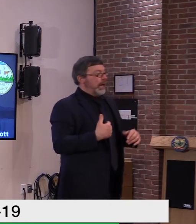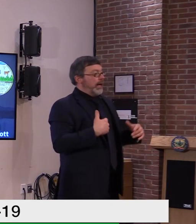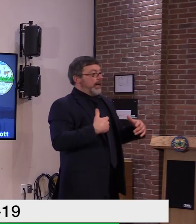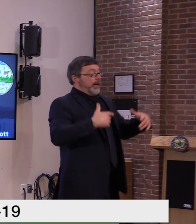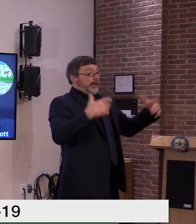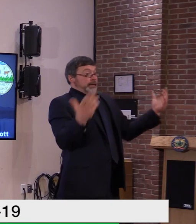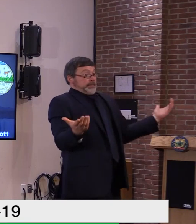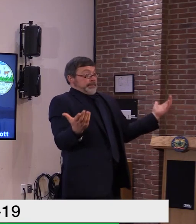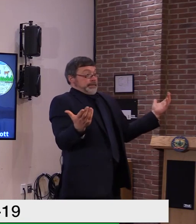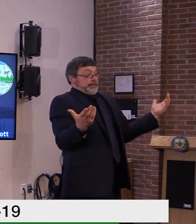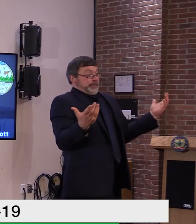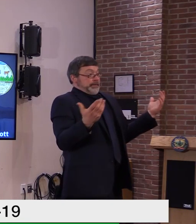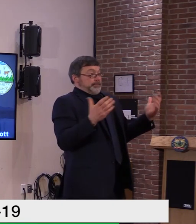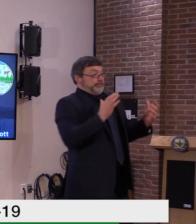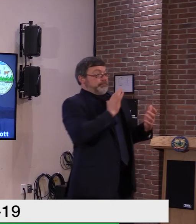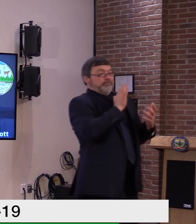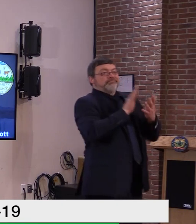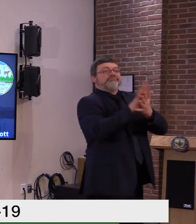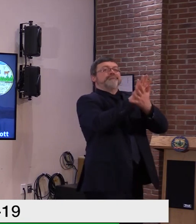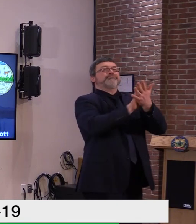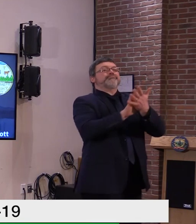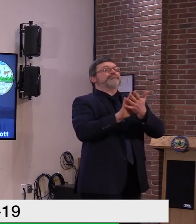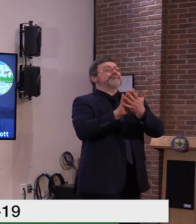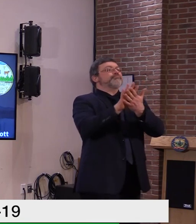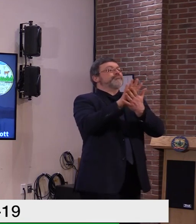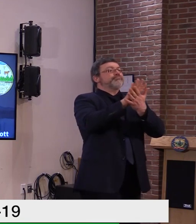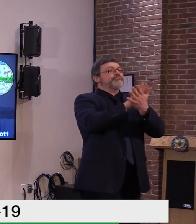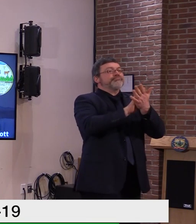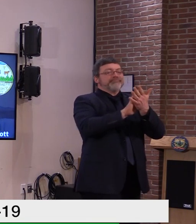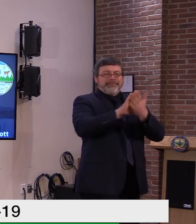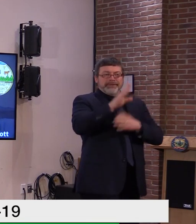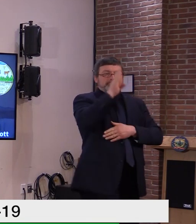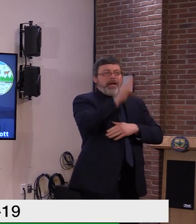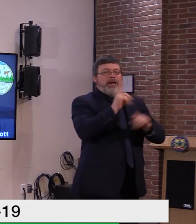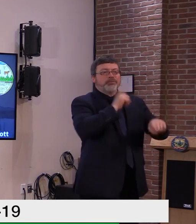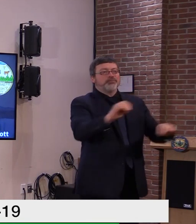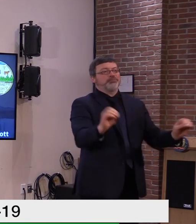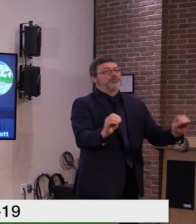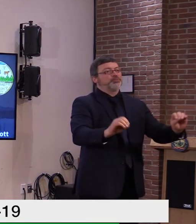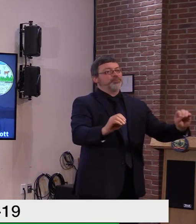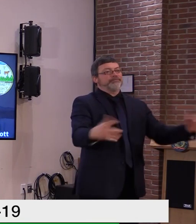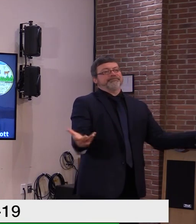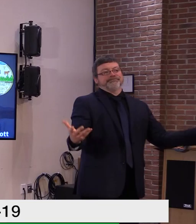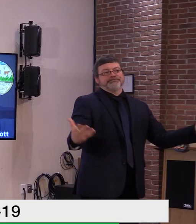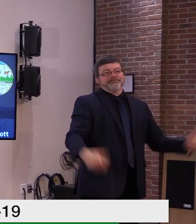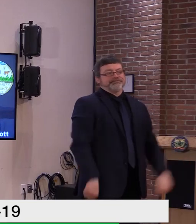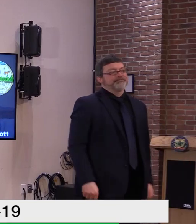We haven't got a clear understanding why that we're having